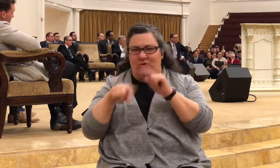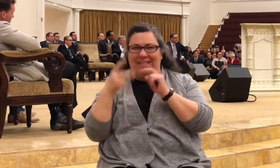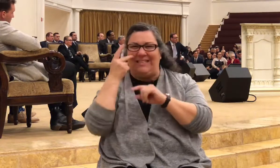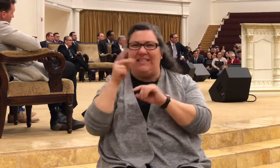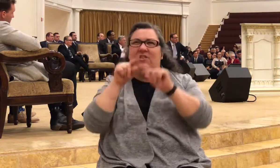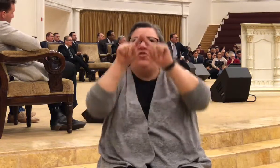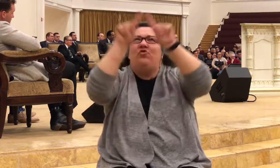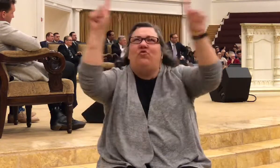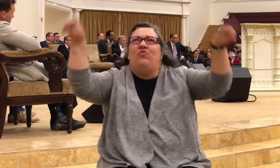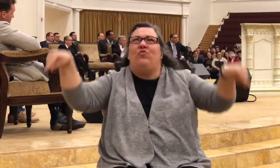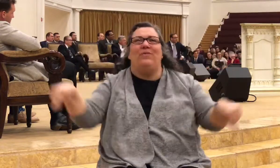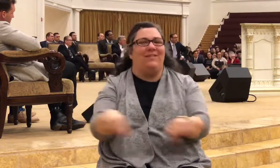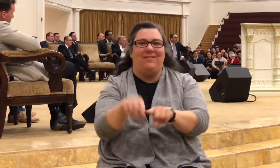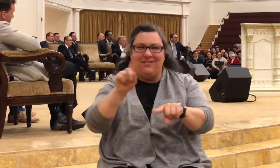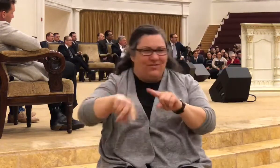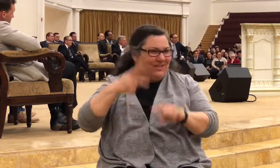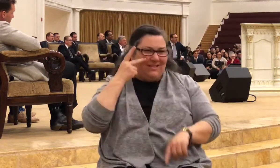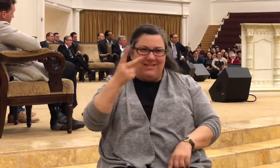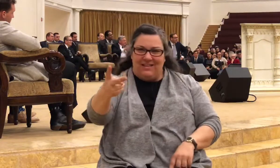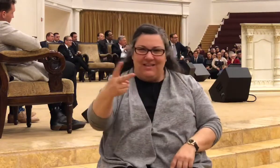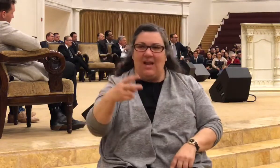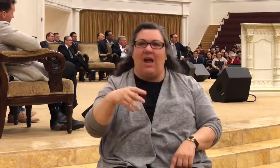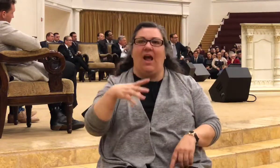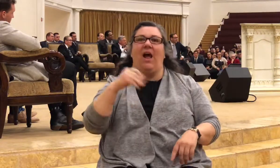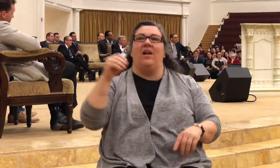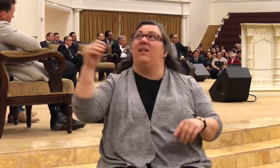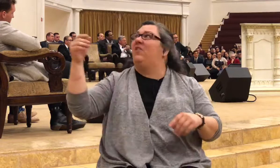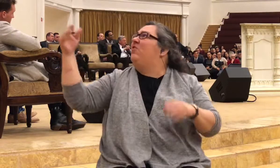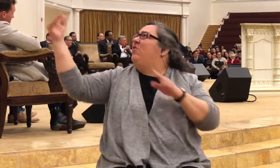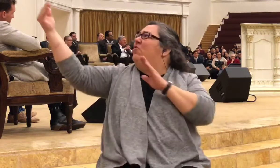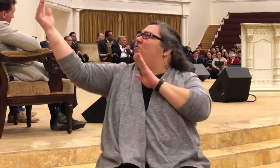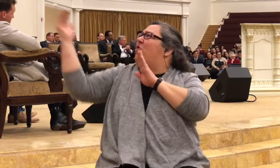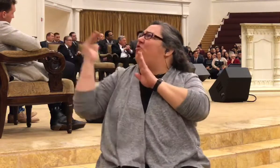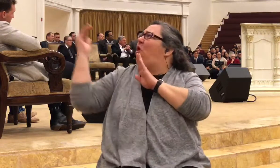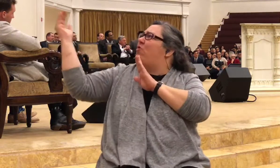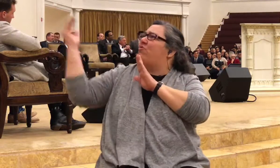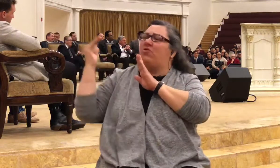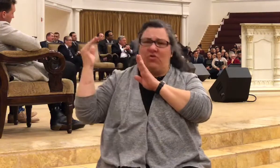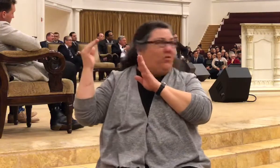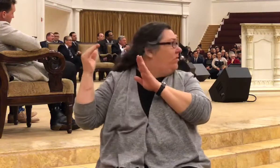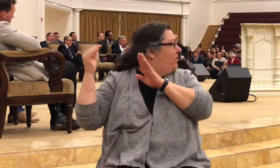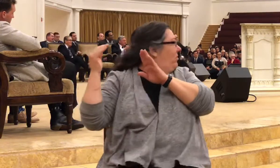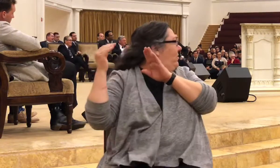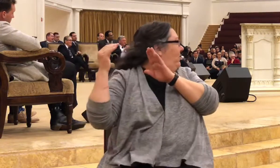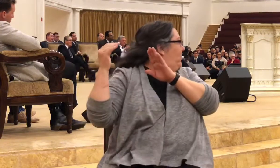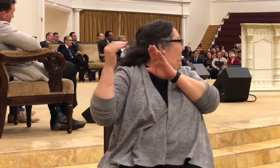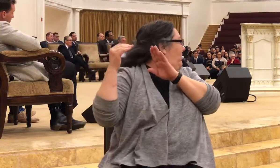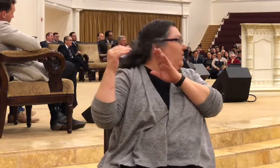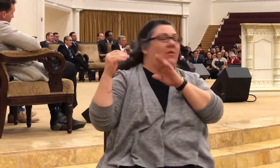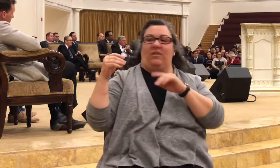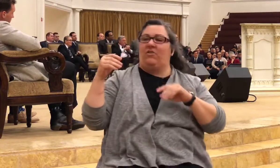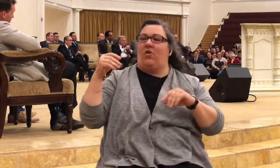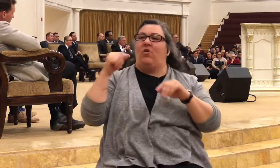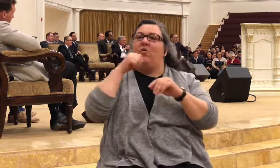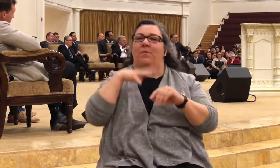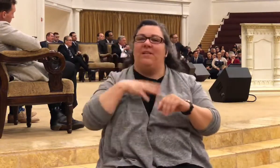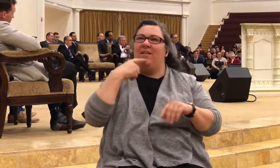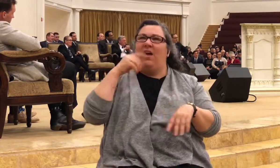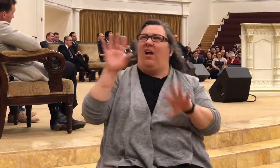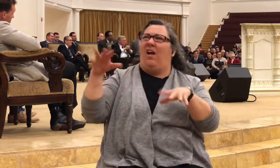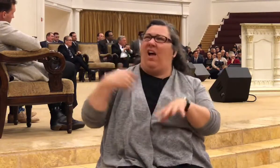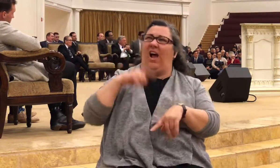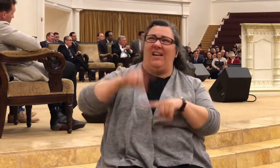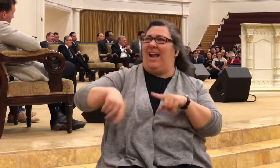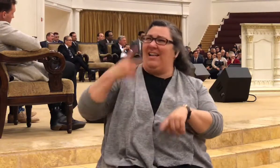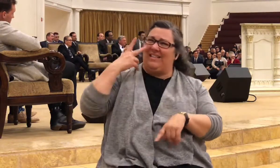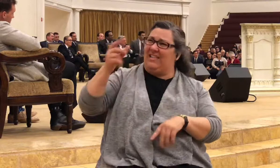the screen. And I remember the screen was a little bit closer than that one there about midway of that first rail. And she said, you know, I can't